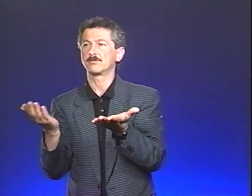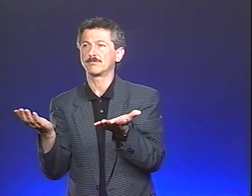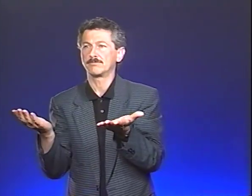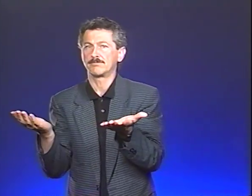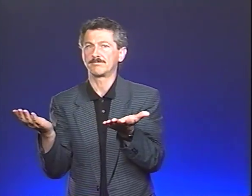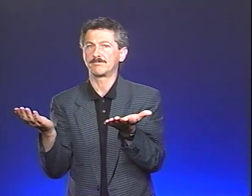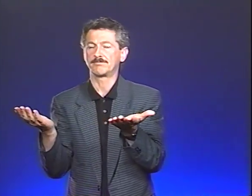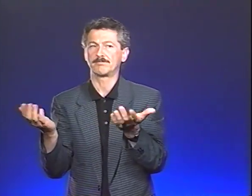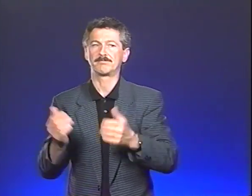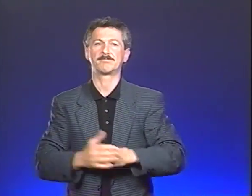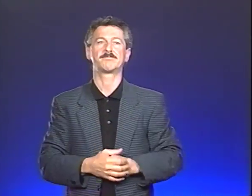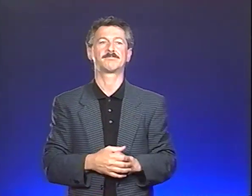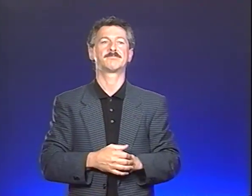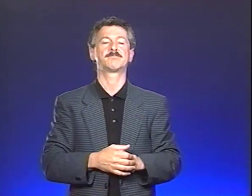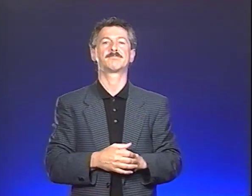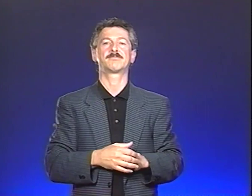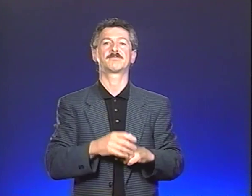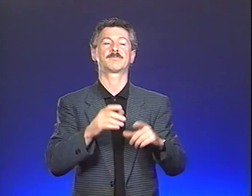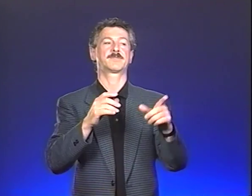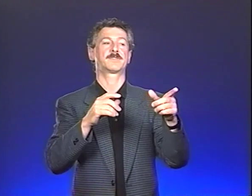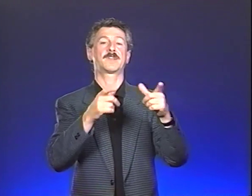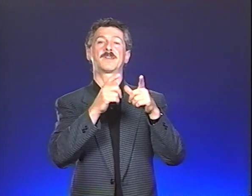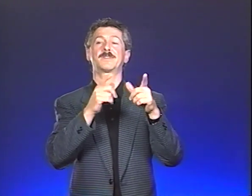Symbols in the other communication systems cannot be so analyzed.